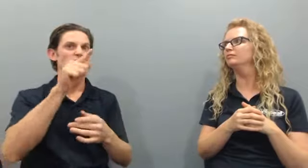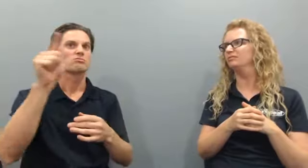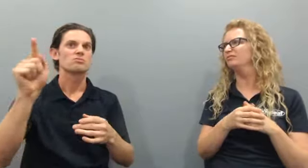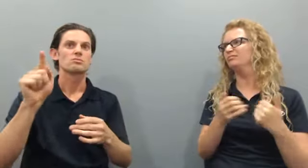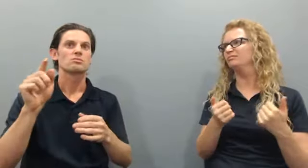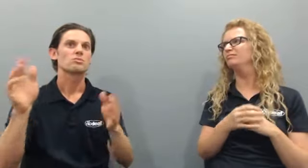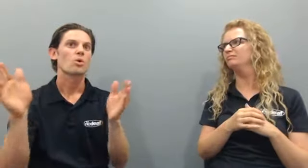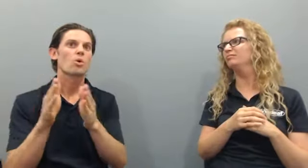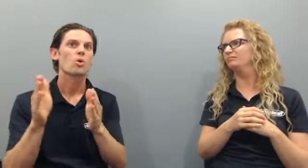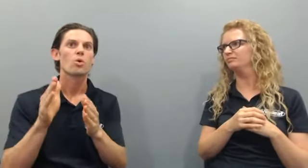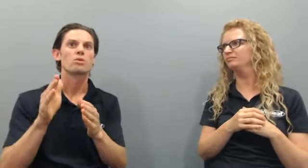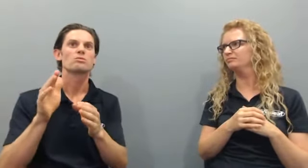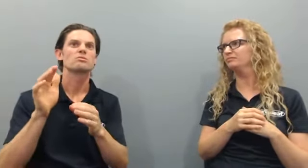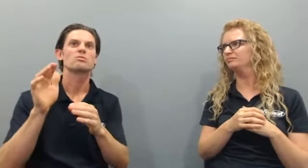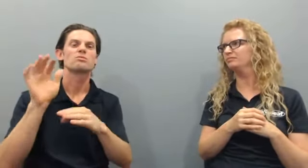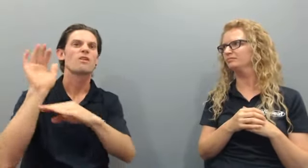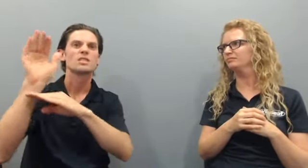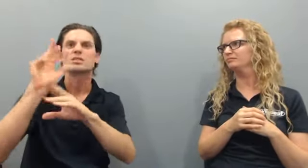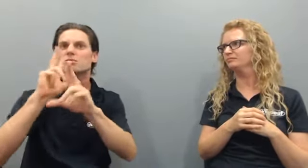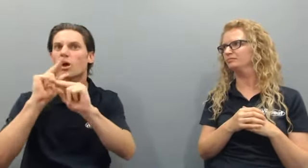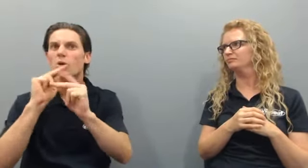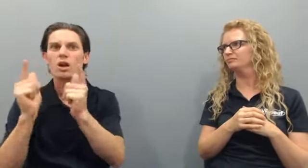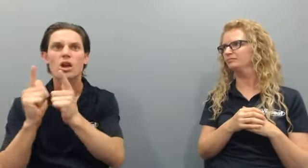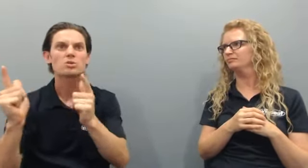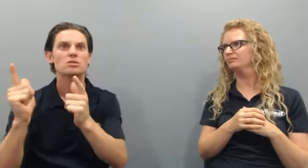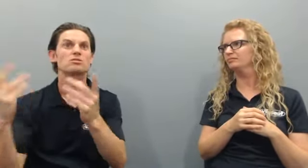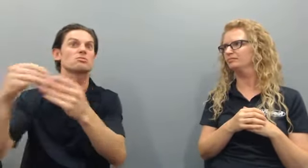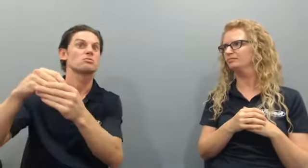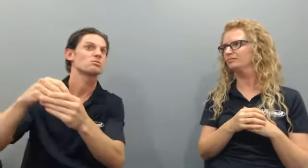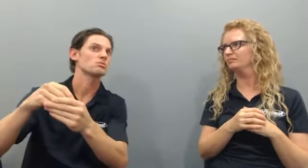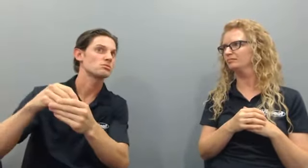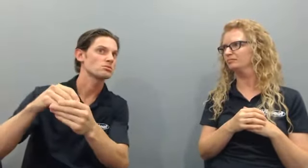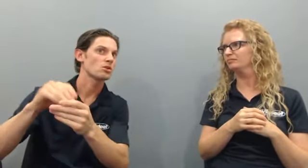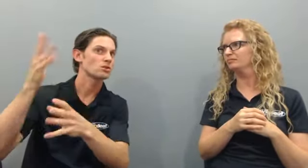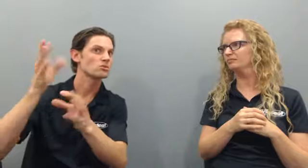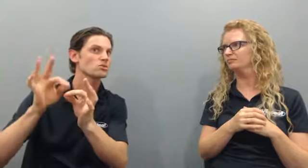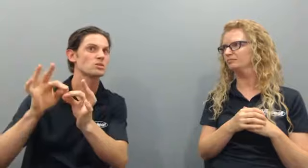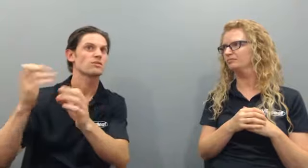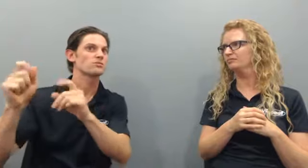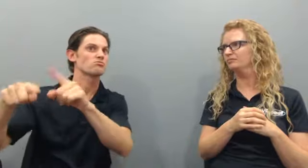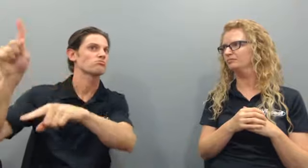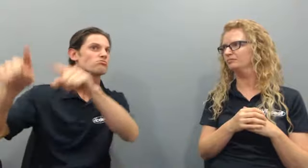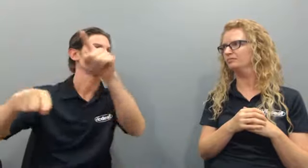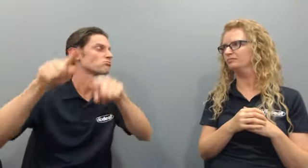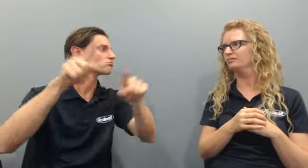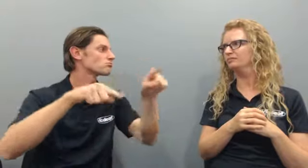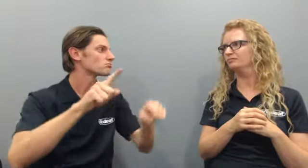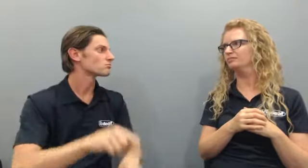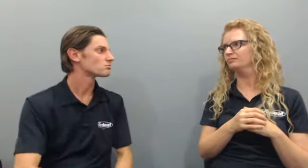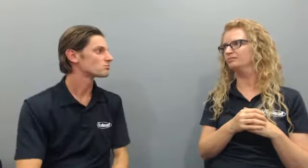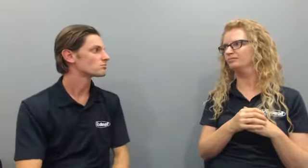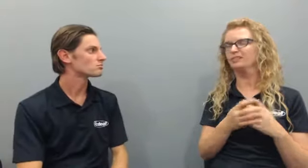And there may be other smaller interpreting agencies out there for foreign spoken languages that they'd also do Auslan